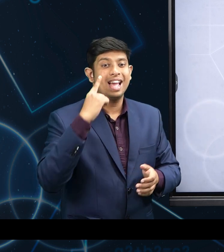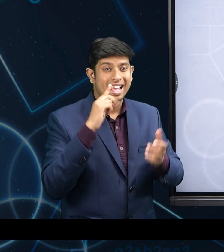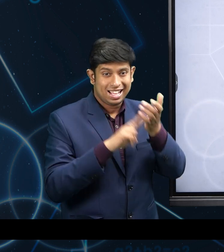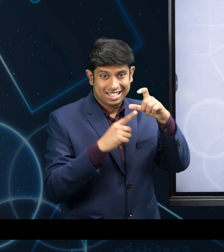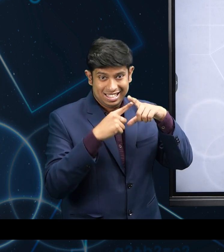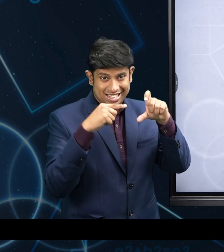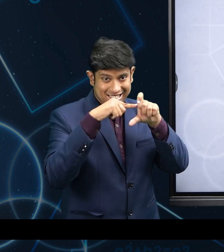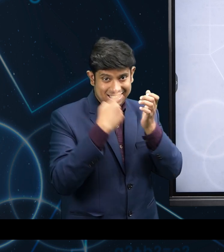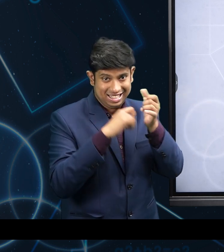intersection,